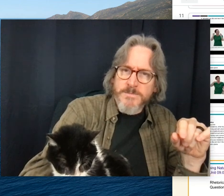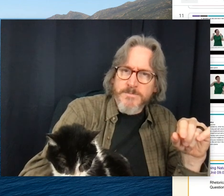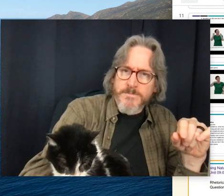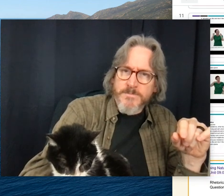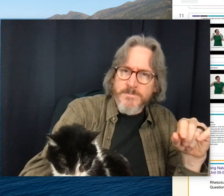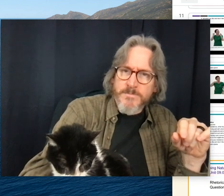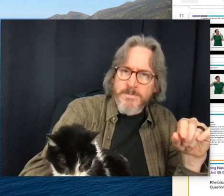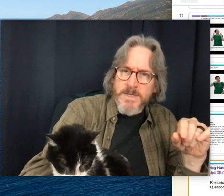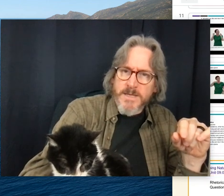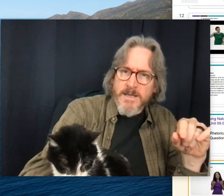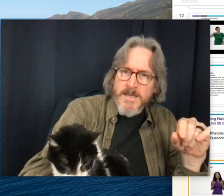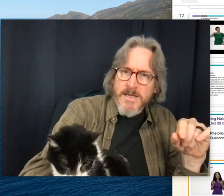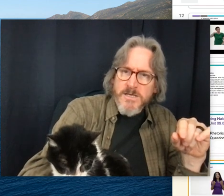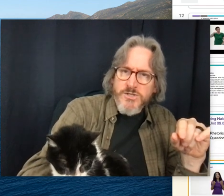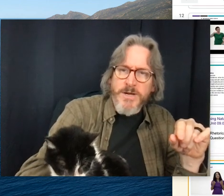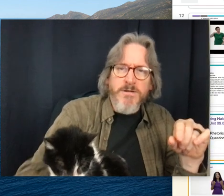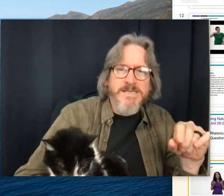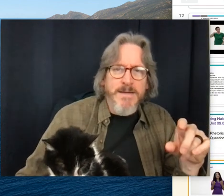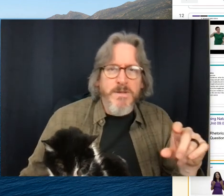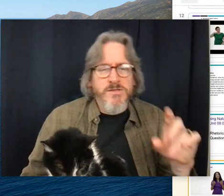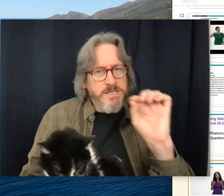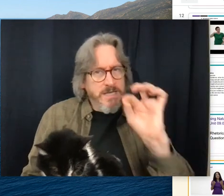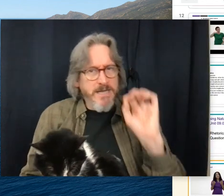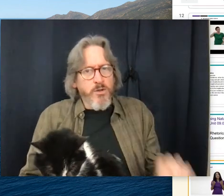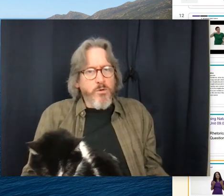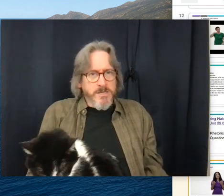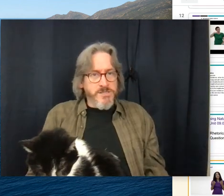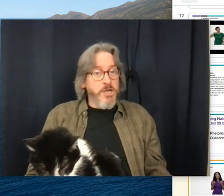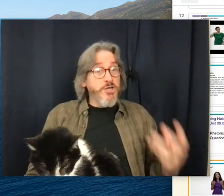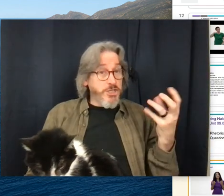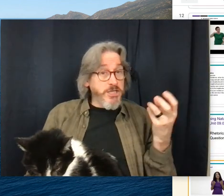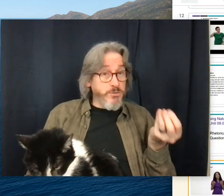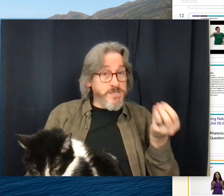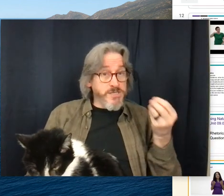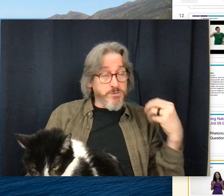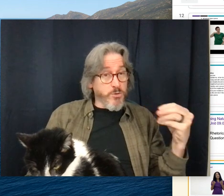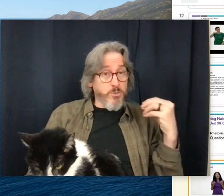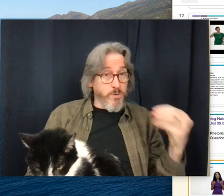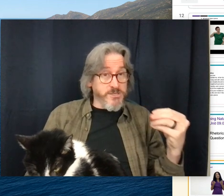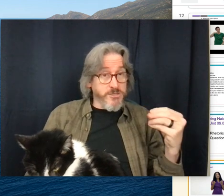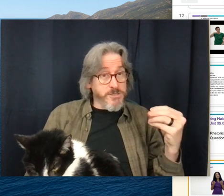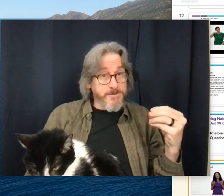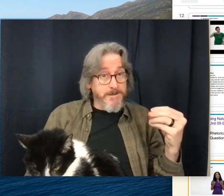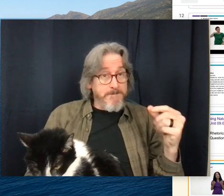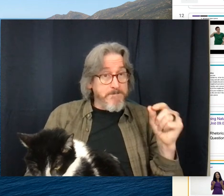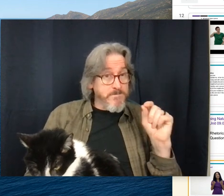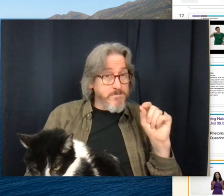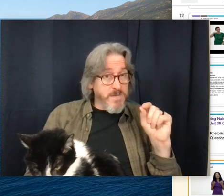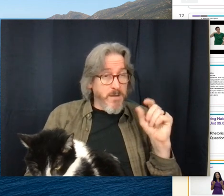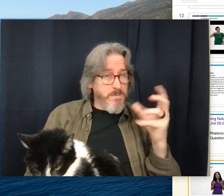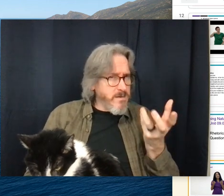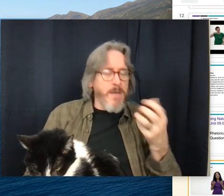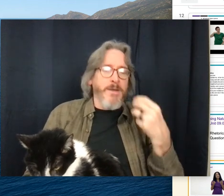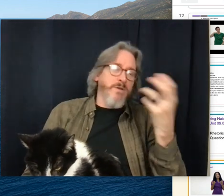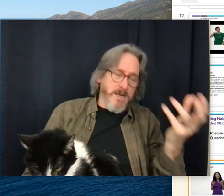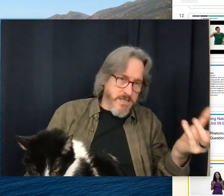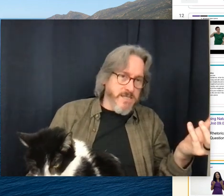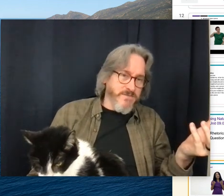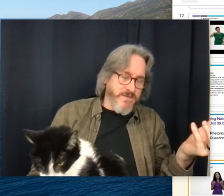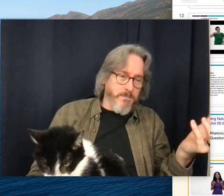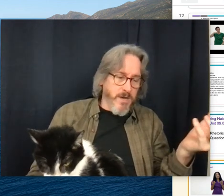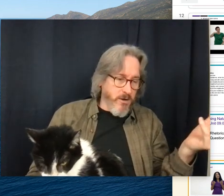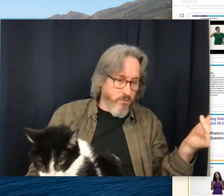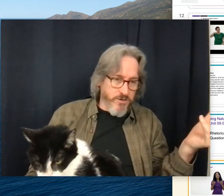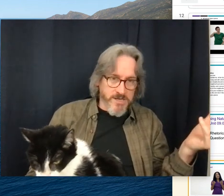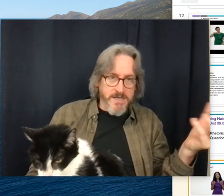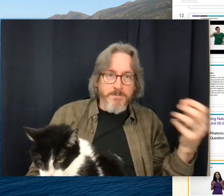Plans. So here are examples. In Lauren's, she uses rhetorical questions. Not tons